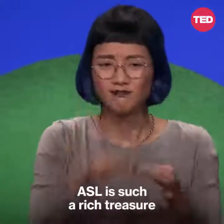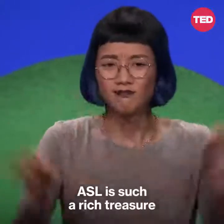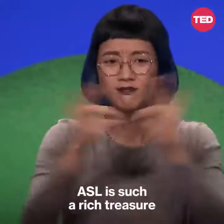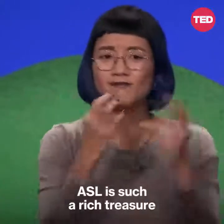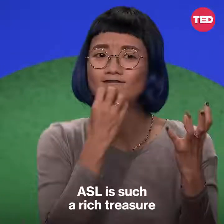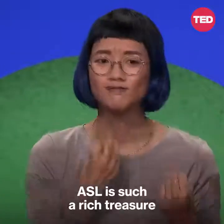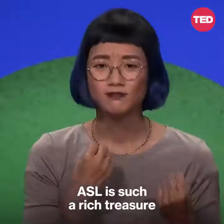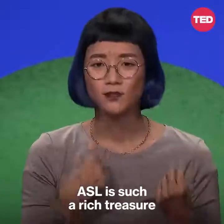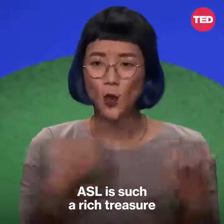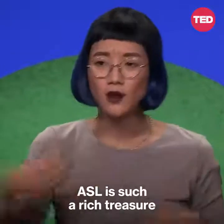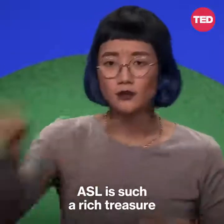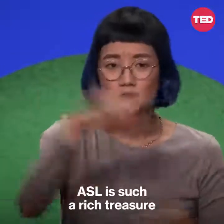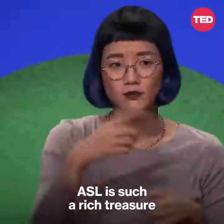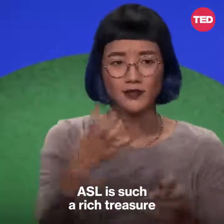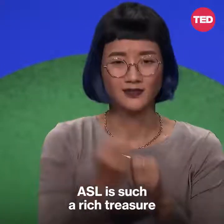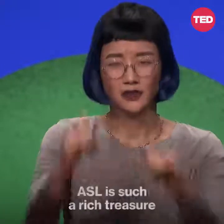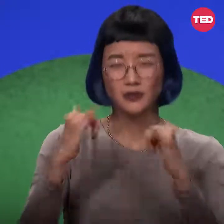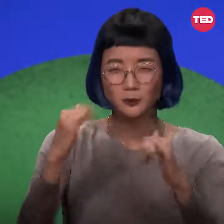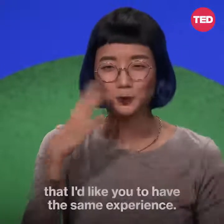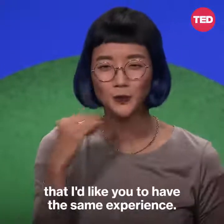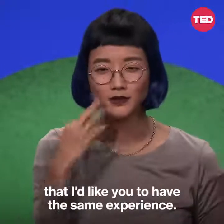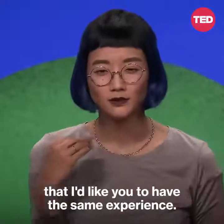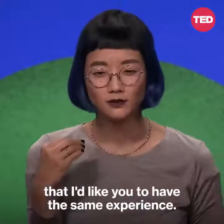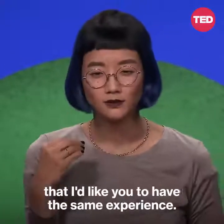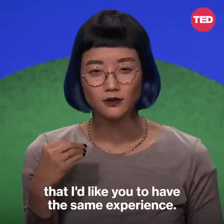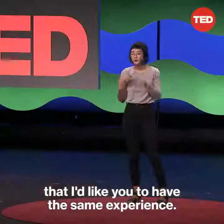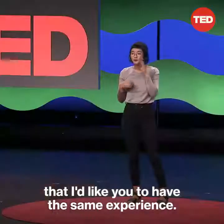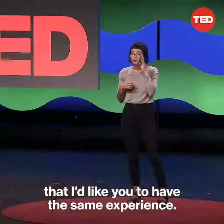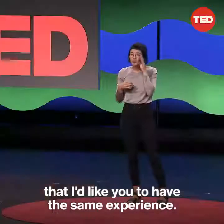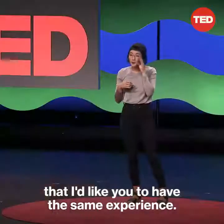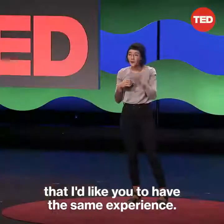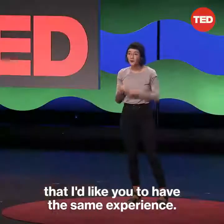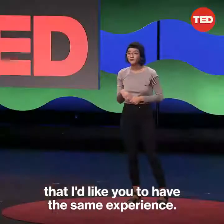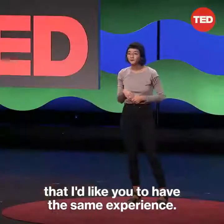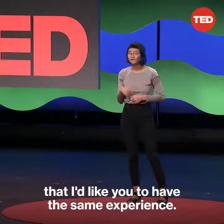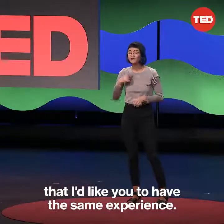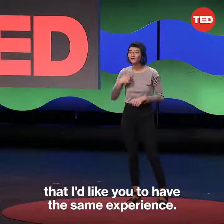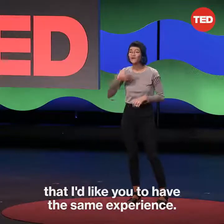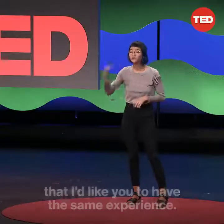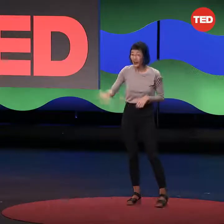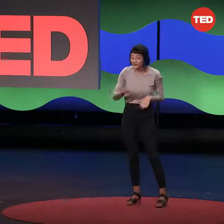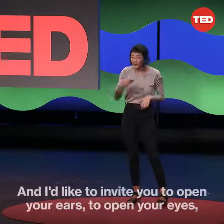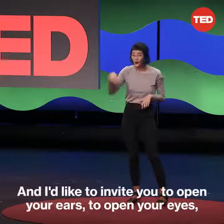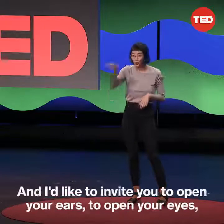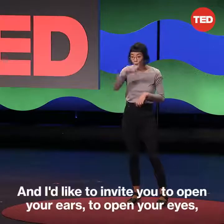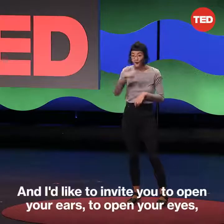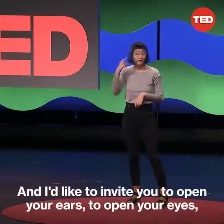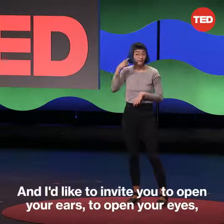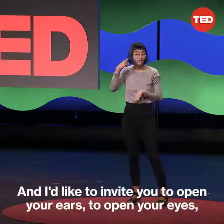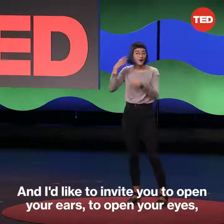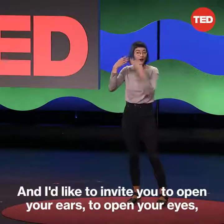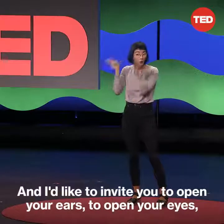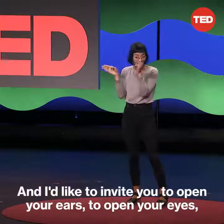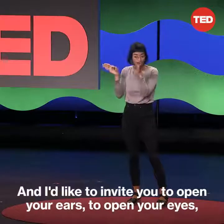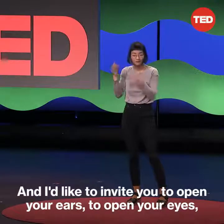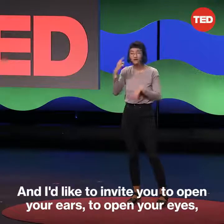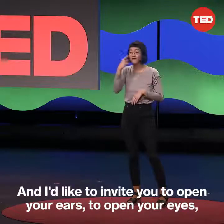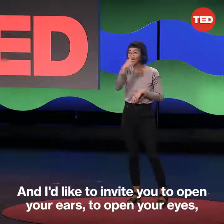ASL is such a rich treasure that I'd like you to have the same experience, and I'd like to invite you to open your ears,